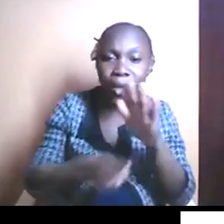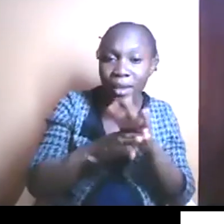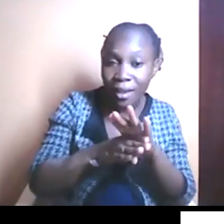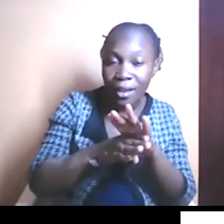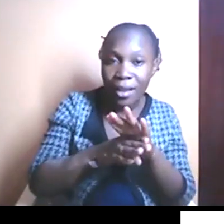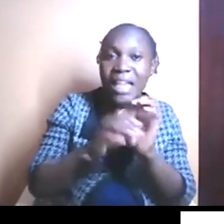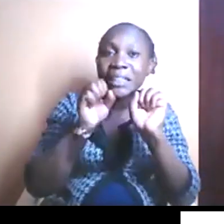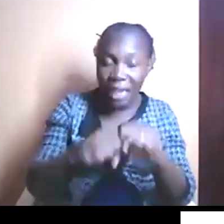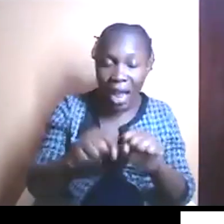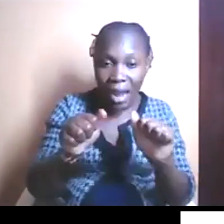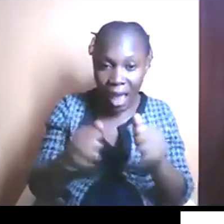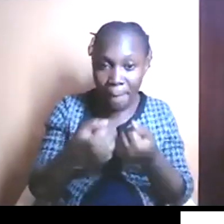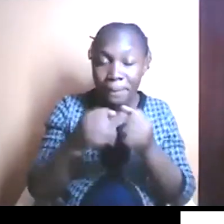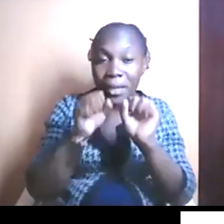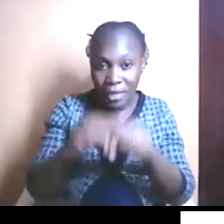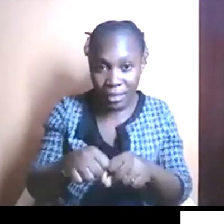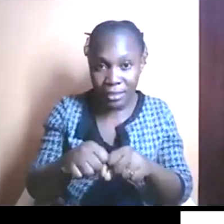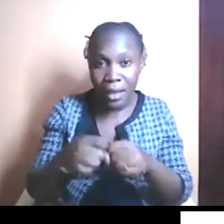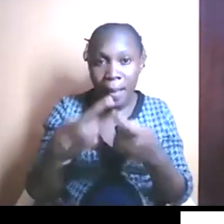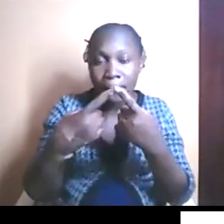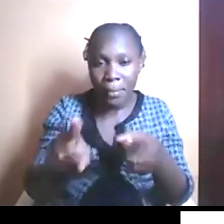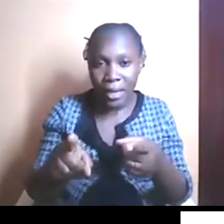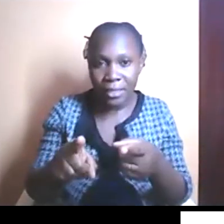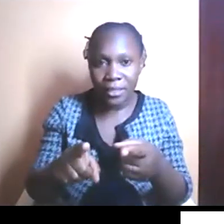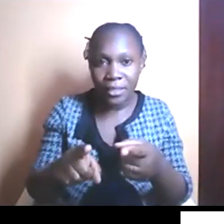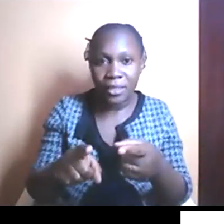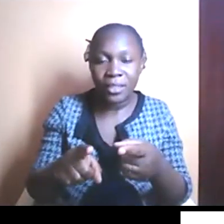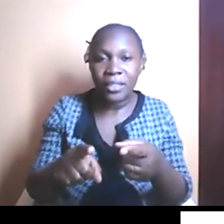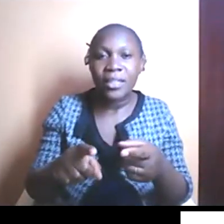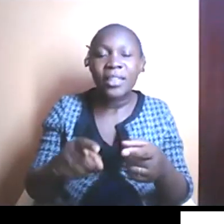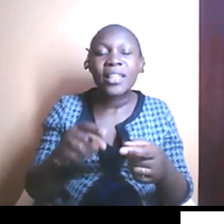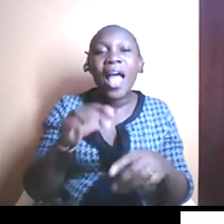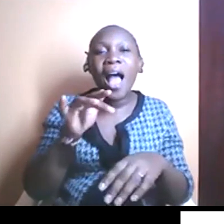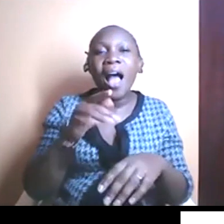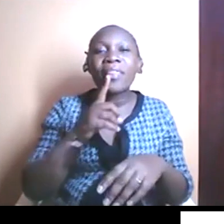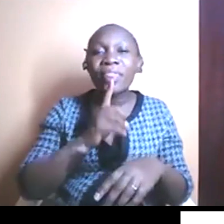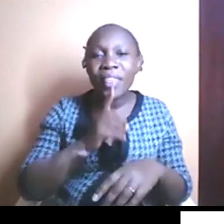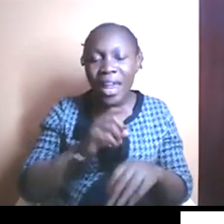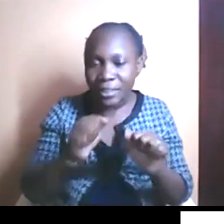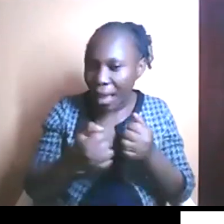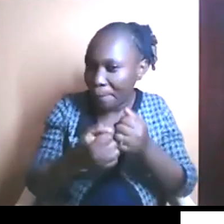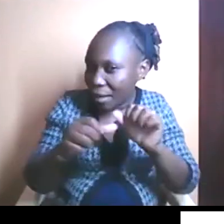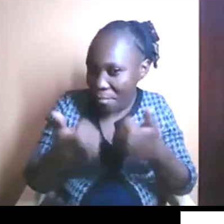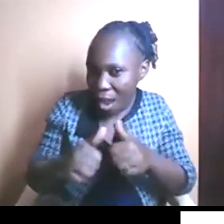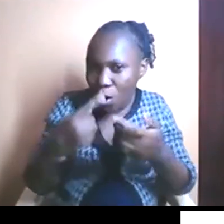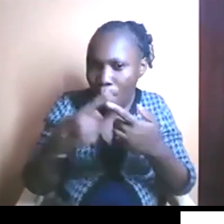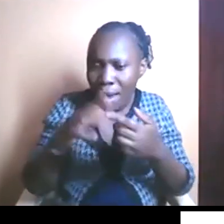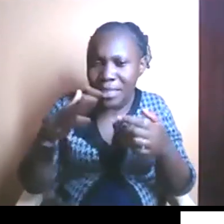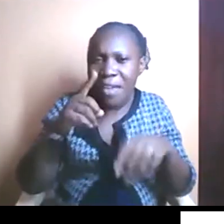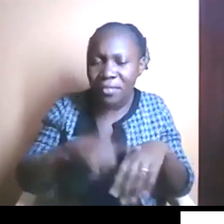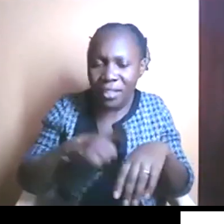is venom. She has not actualized her threat, but she keeps retorting, it seems you don't want to work here.